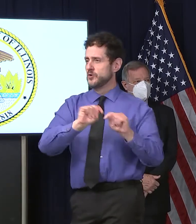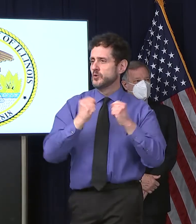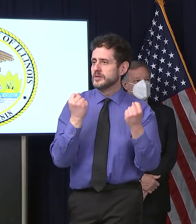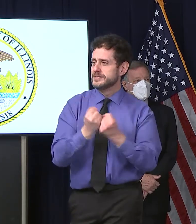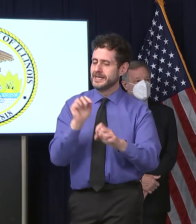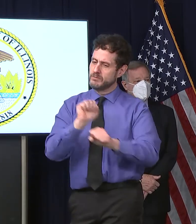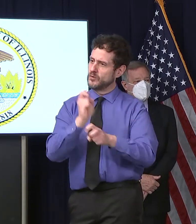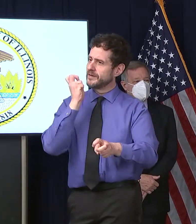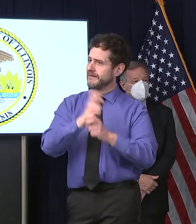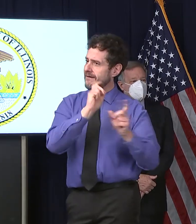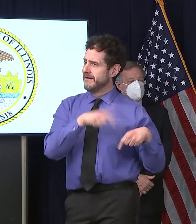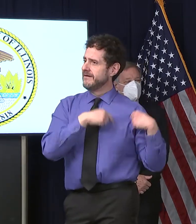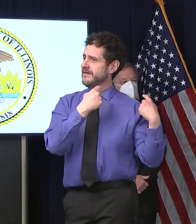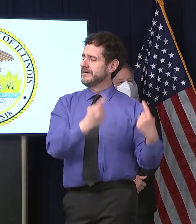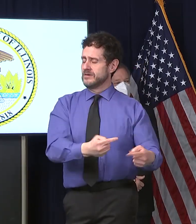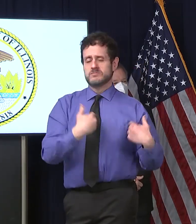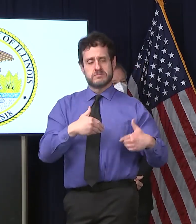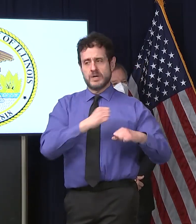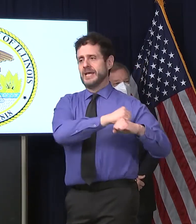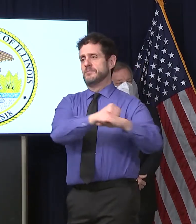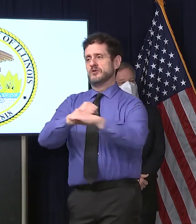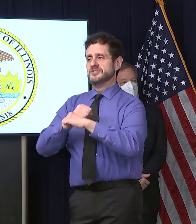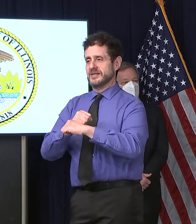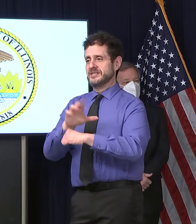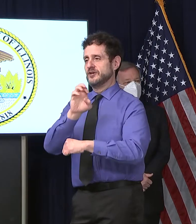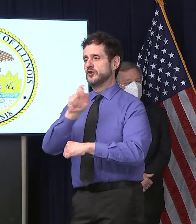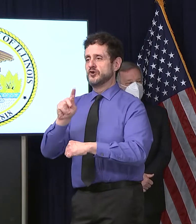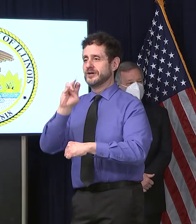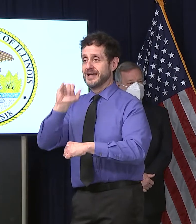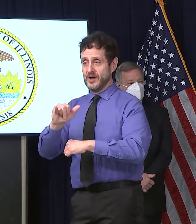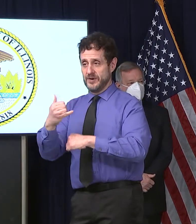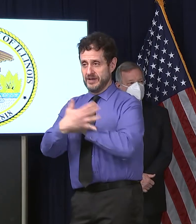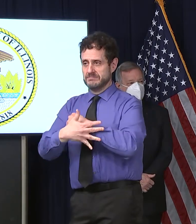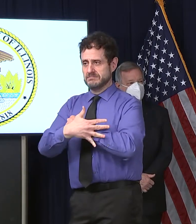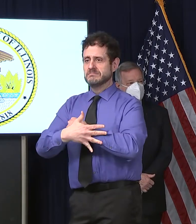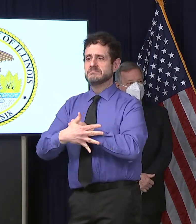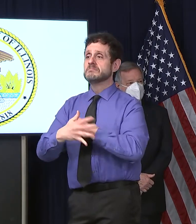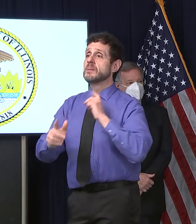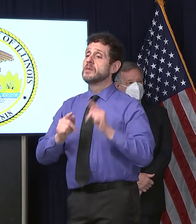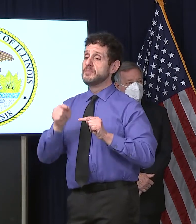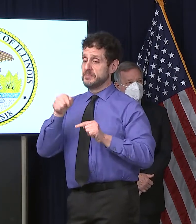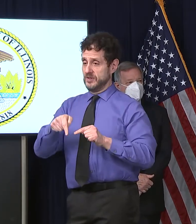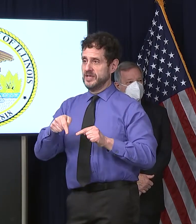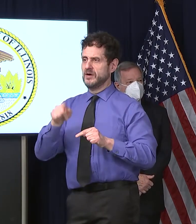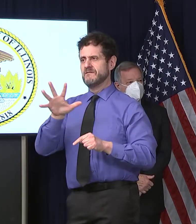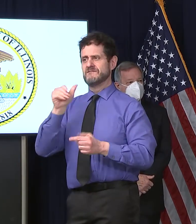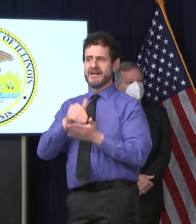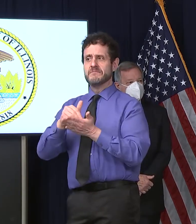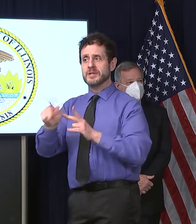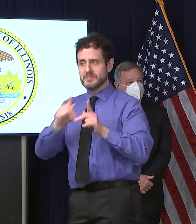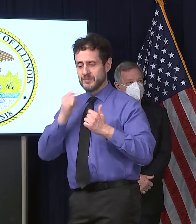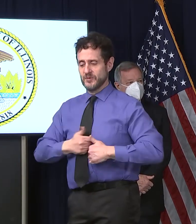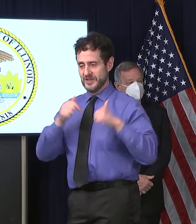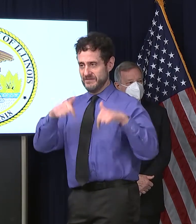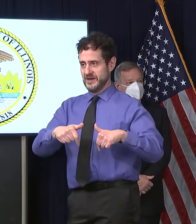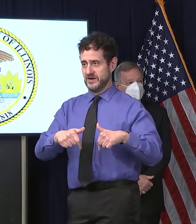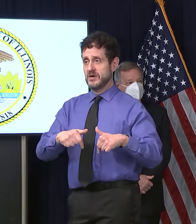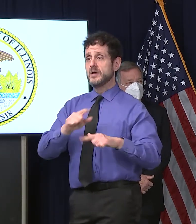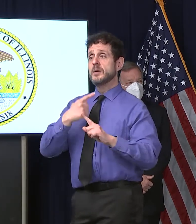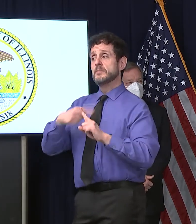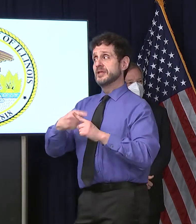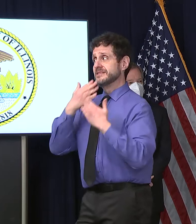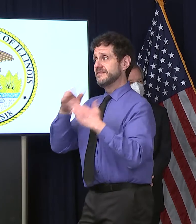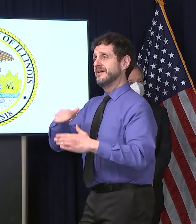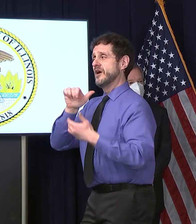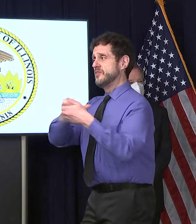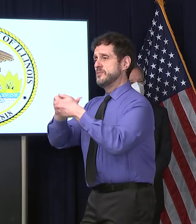have given and continue to give in protecting Cook County's 5 million residents. I also want to extend our heartfelt thanks to our other